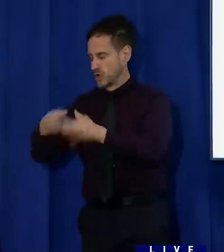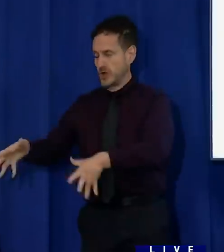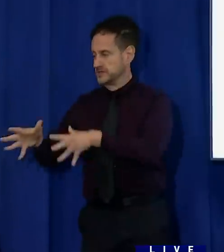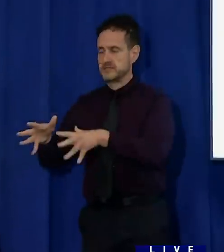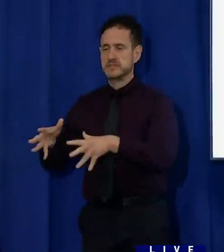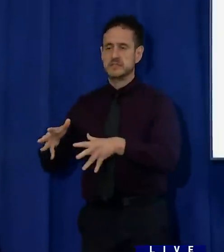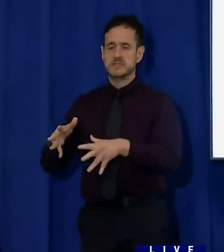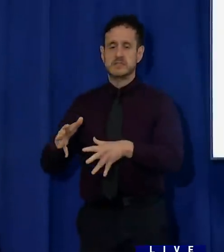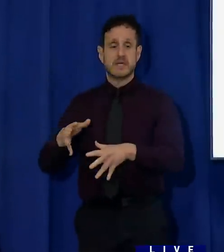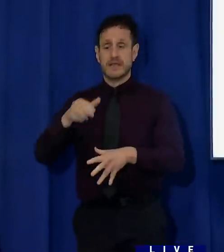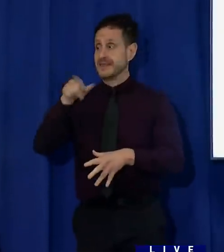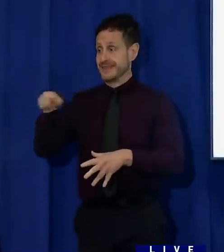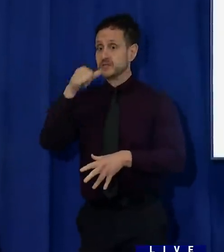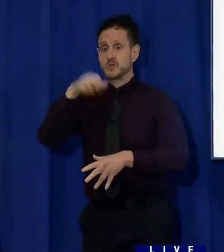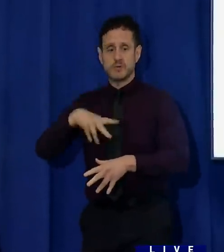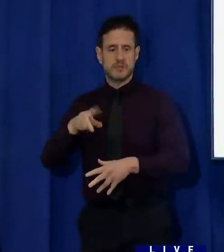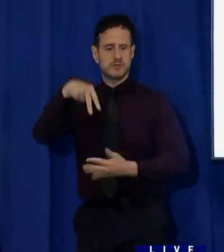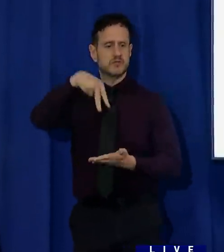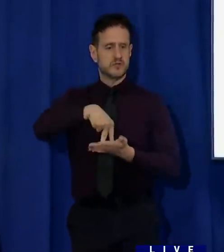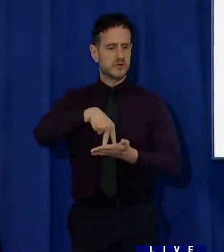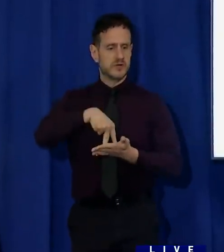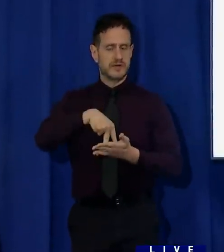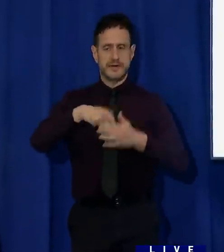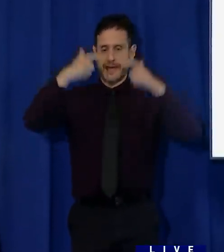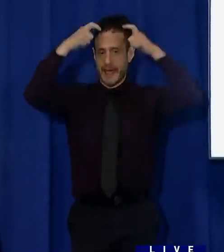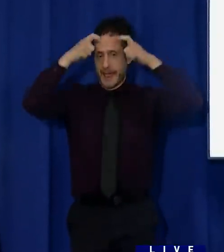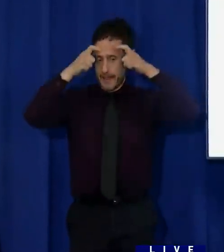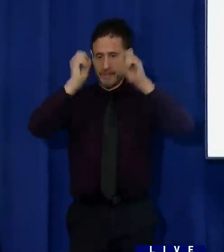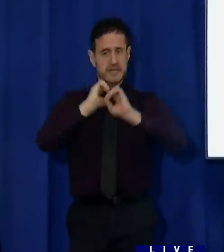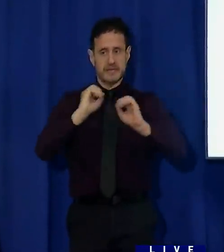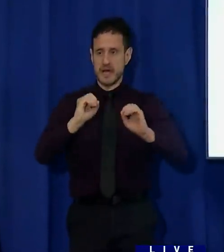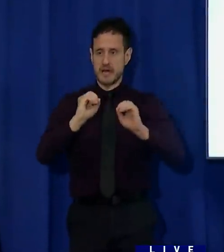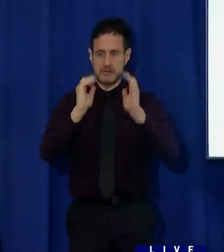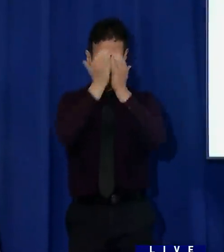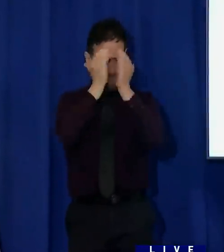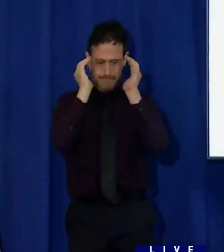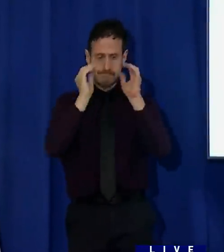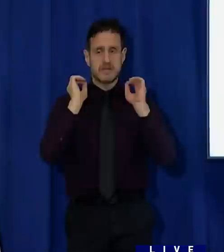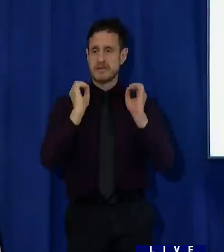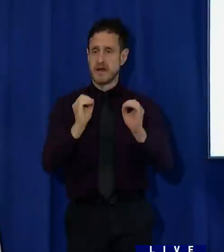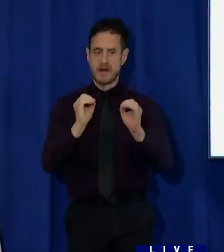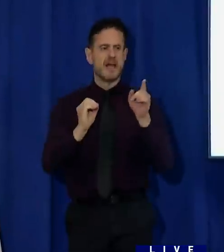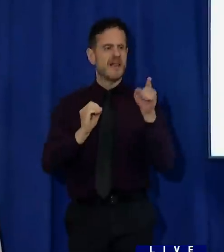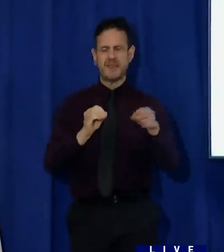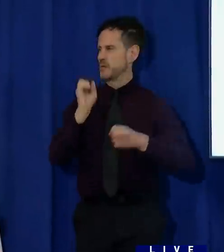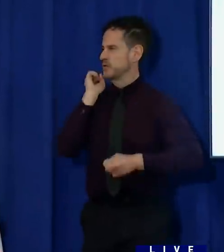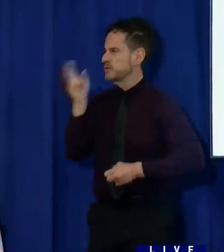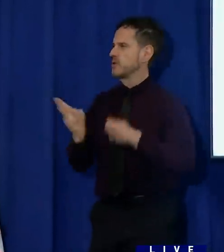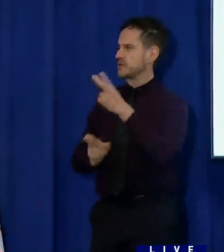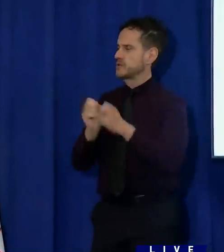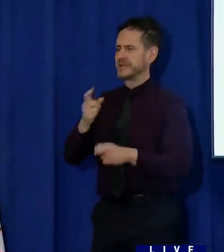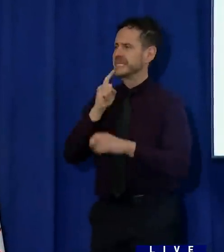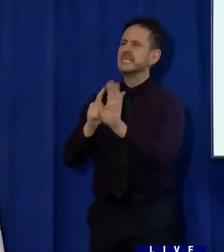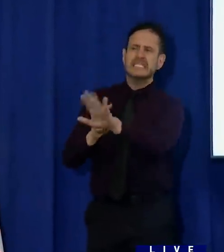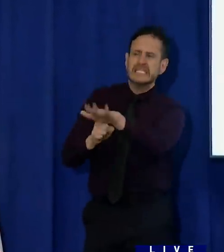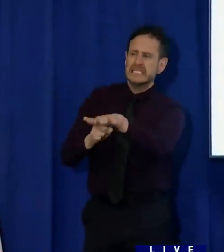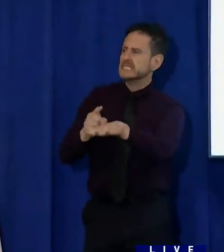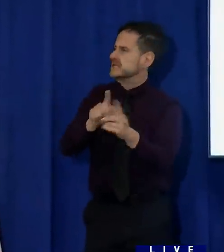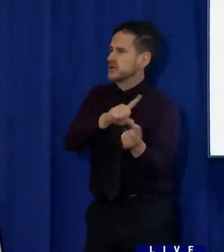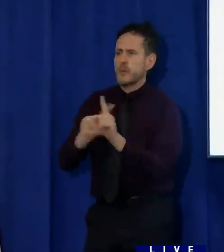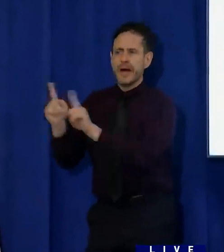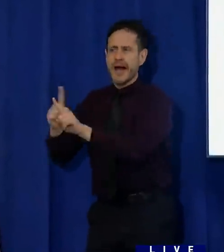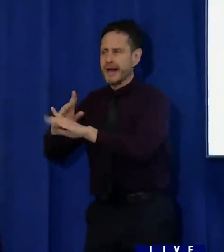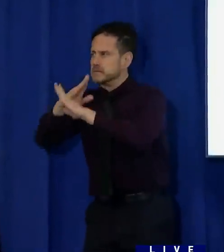there with no helmet, no face protection, as they were throwing rocks at her. And I finally had to tell her to go behind a protective